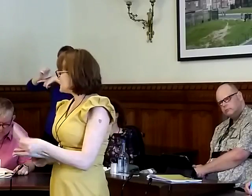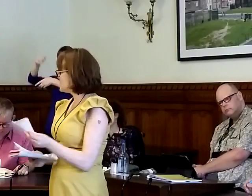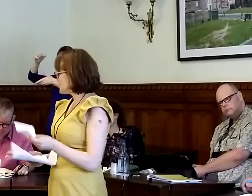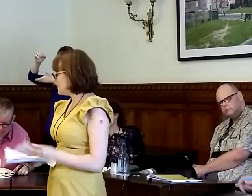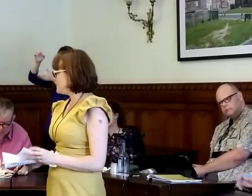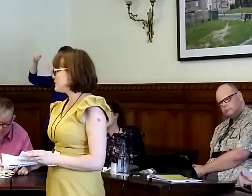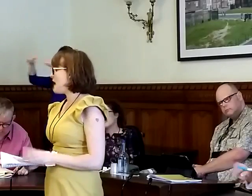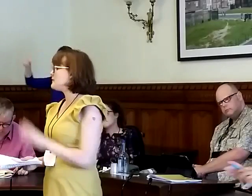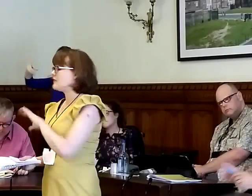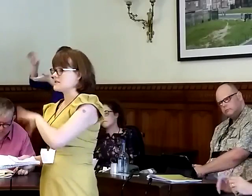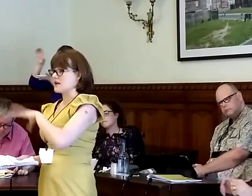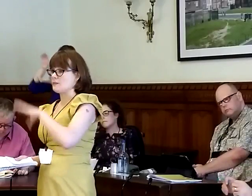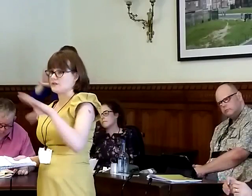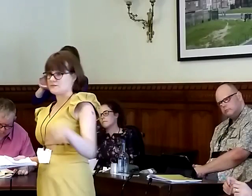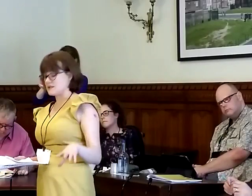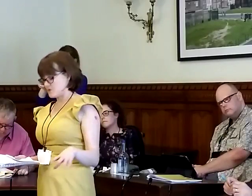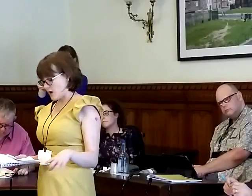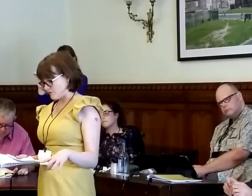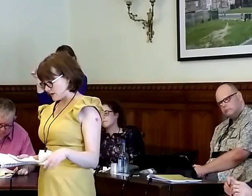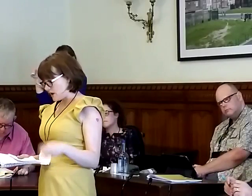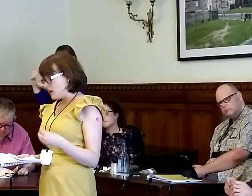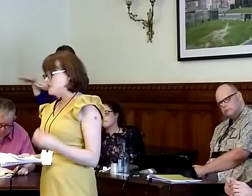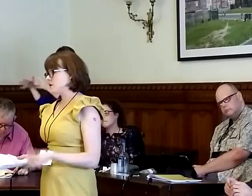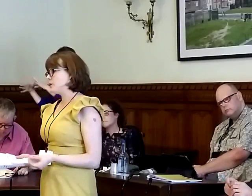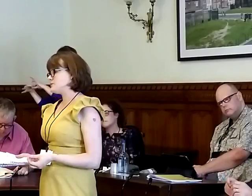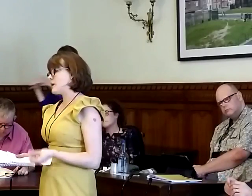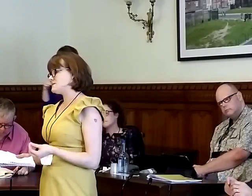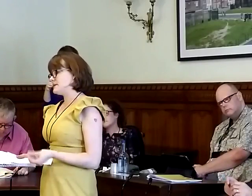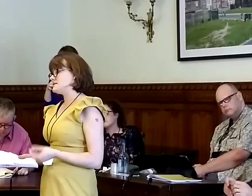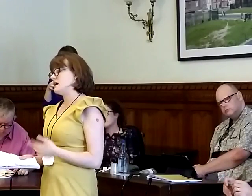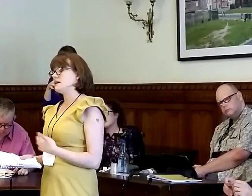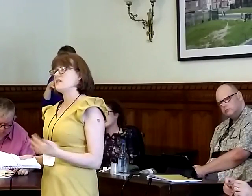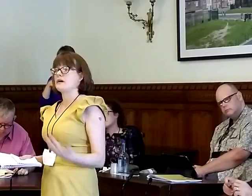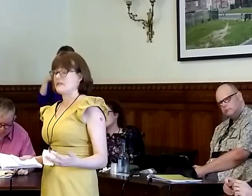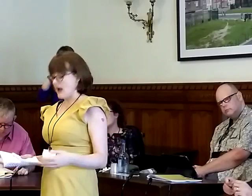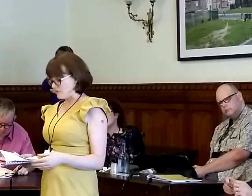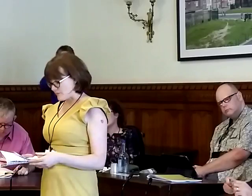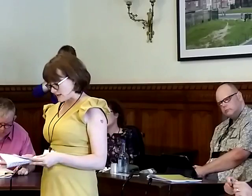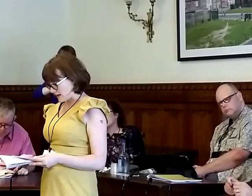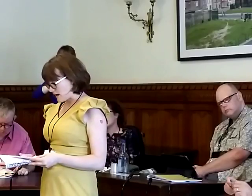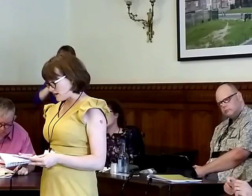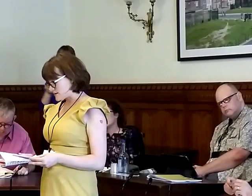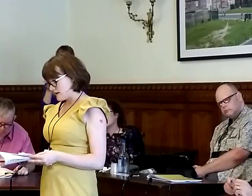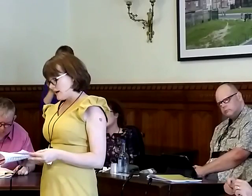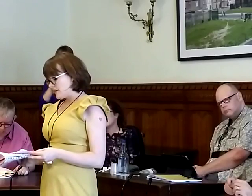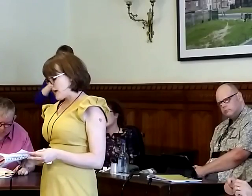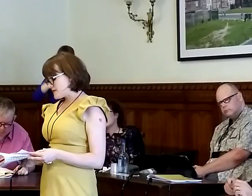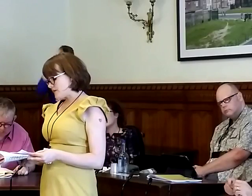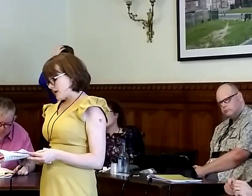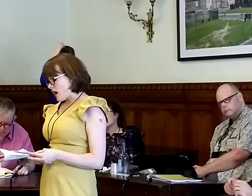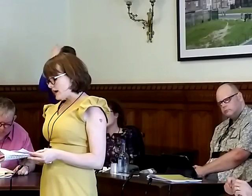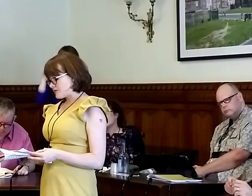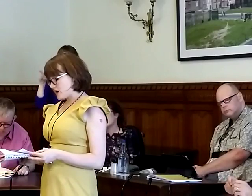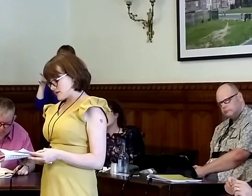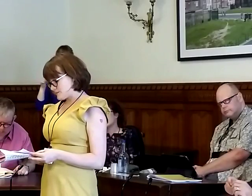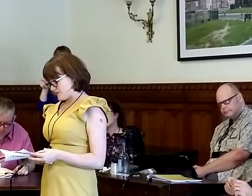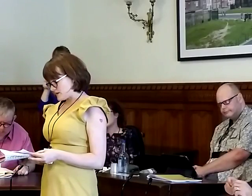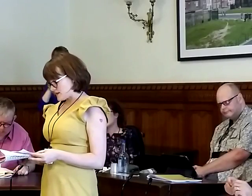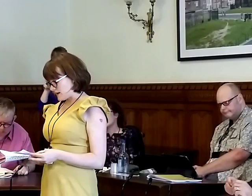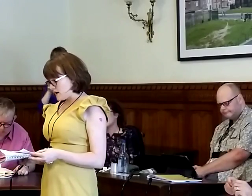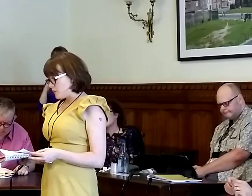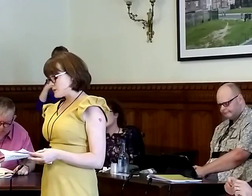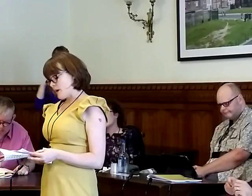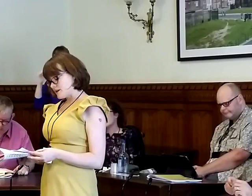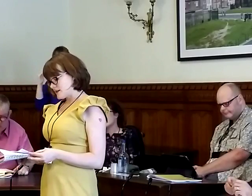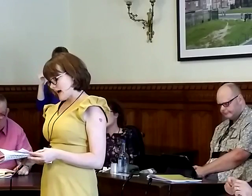clearly tied to that funding coming from central government. So Westminster, another borough that haven't made any cuts, they said the ILF